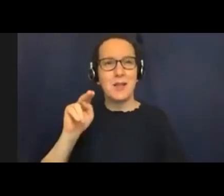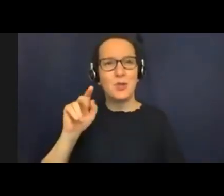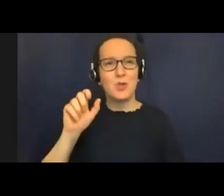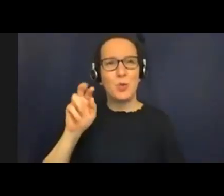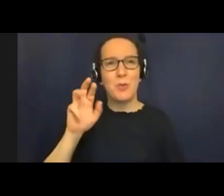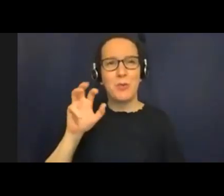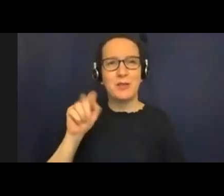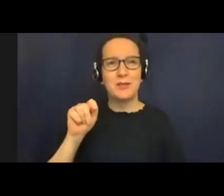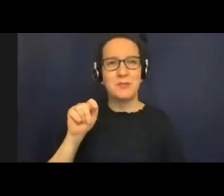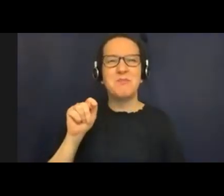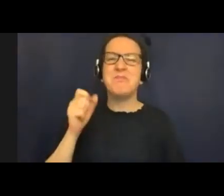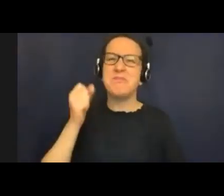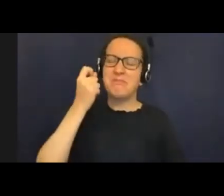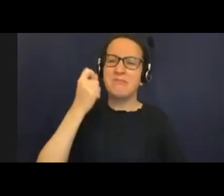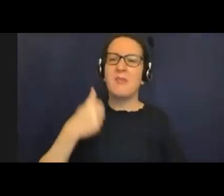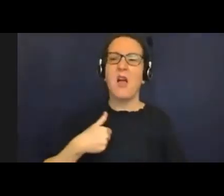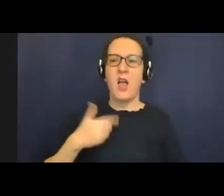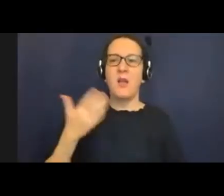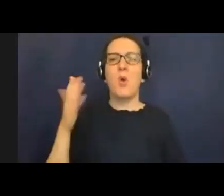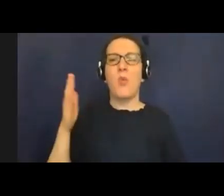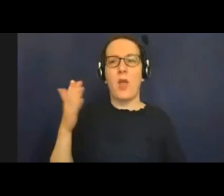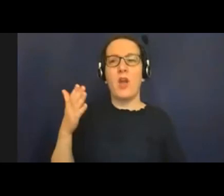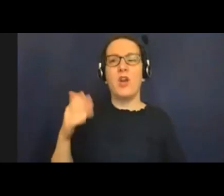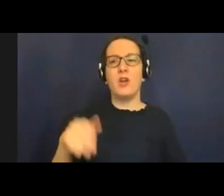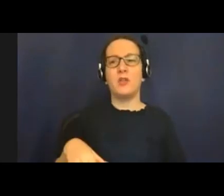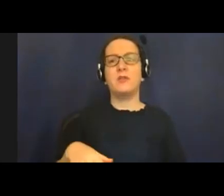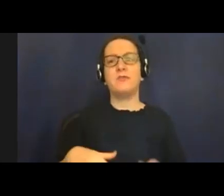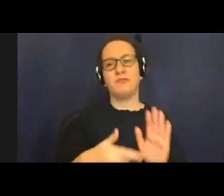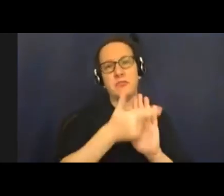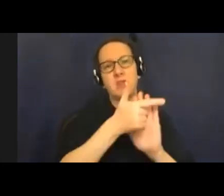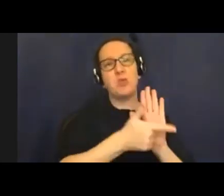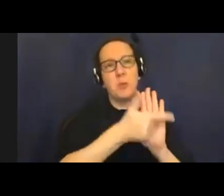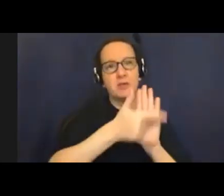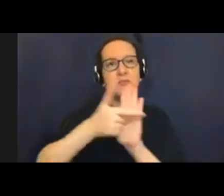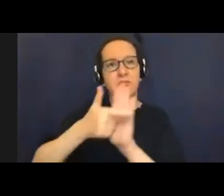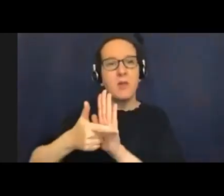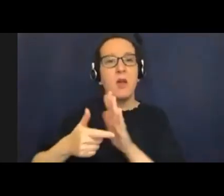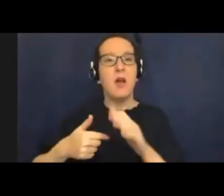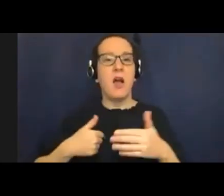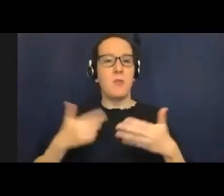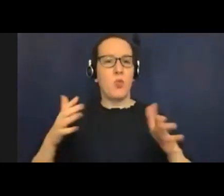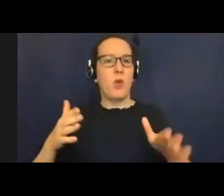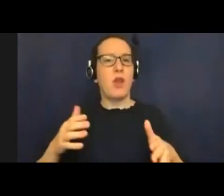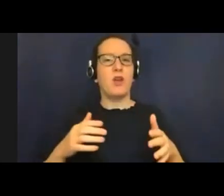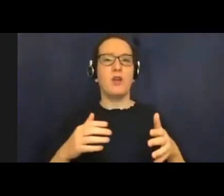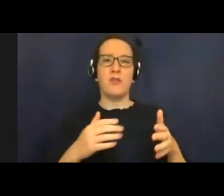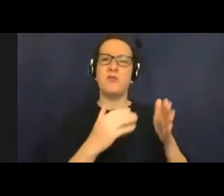the existing texts, and I will refer of course, to the UN